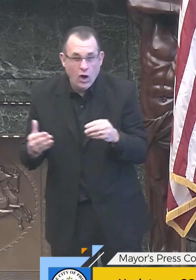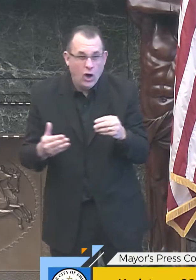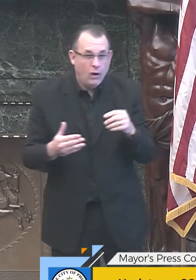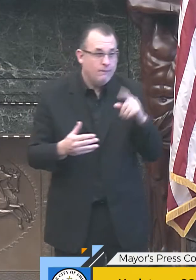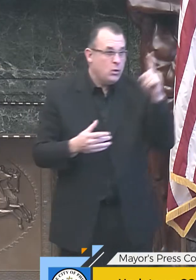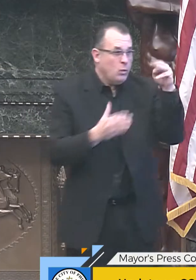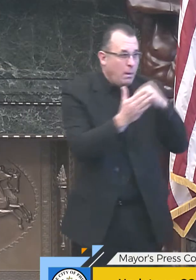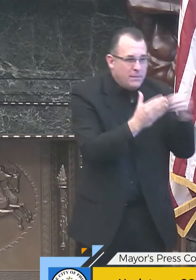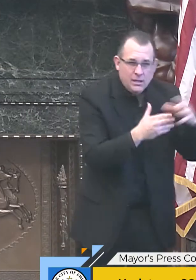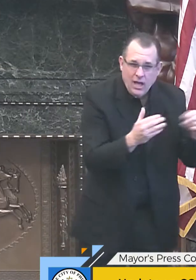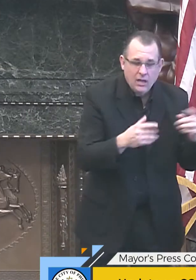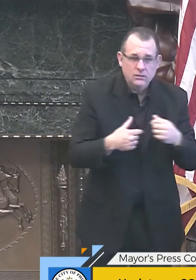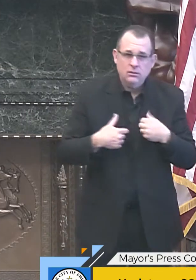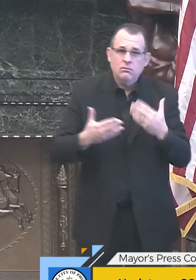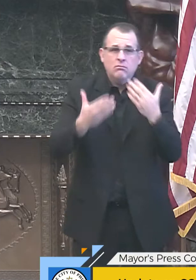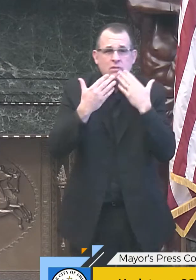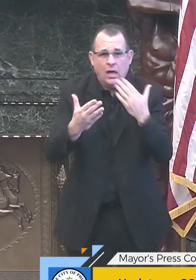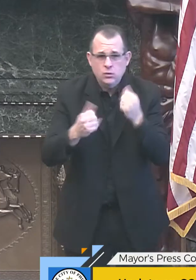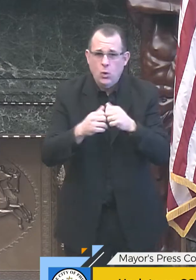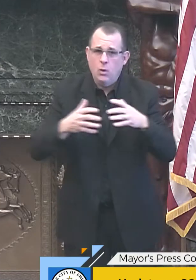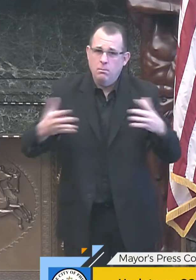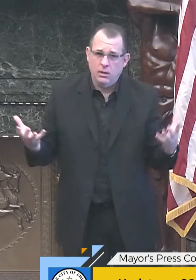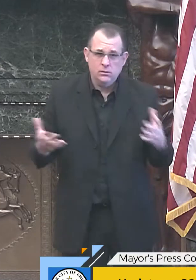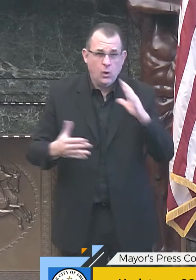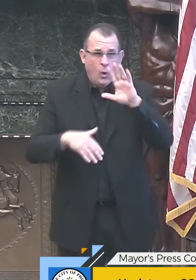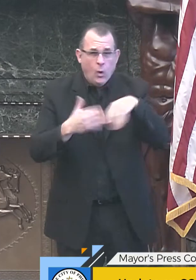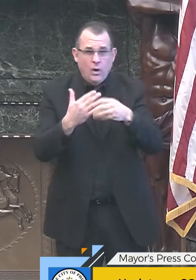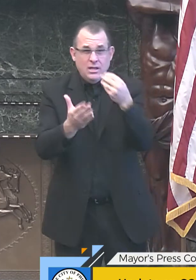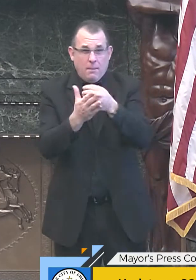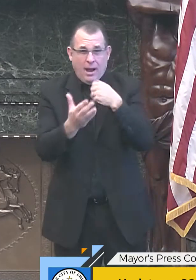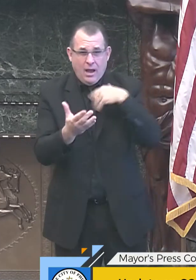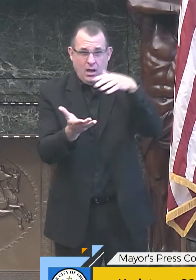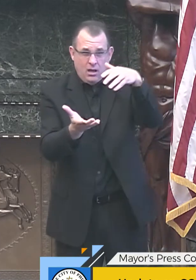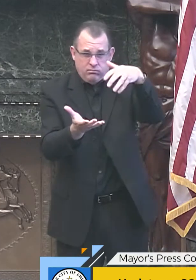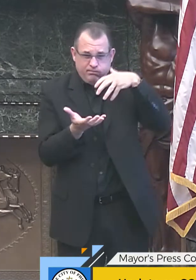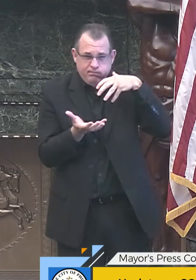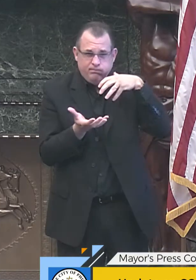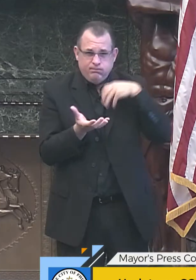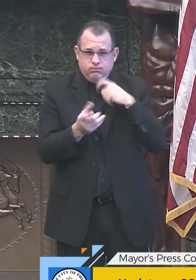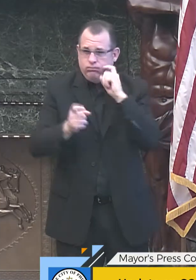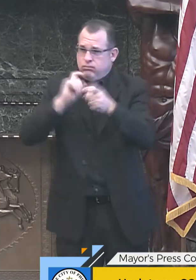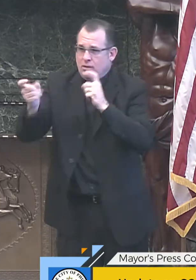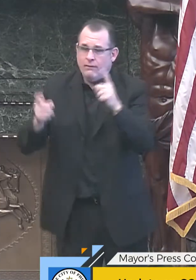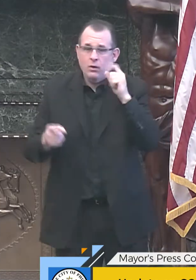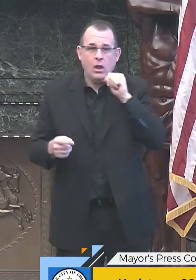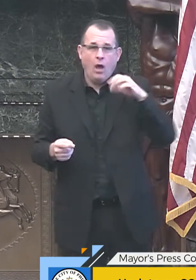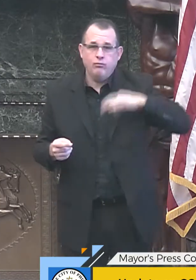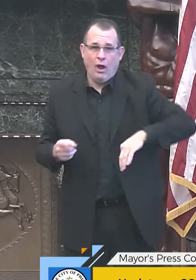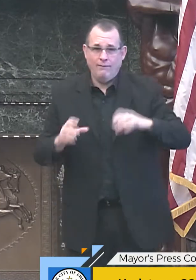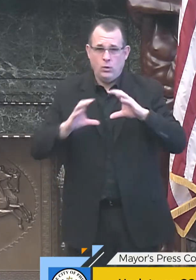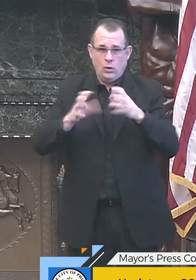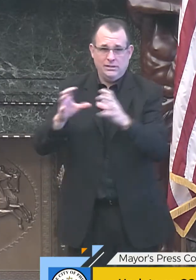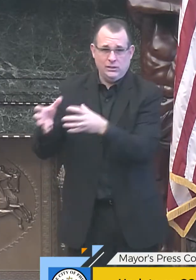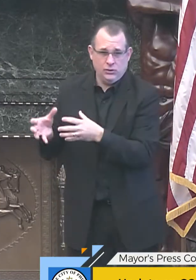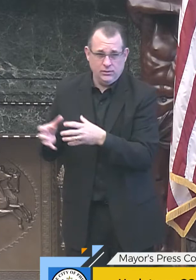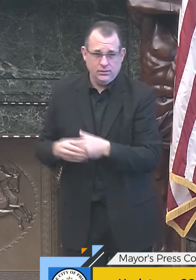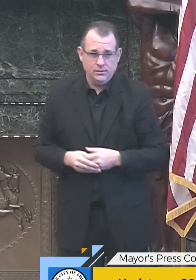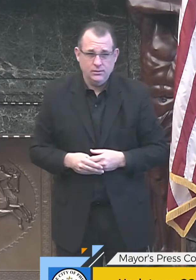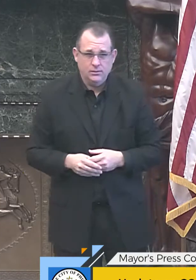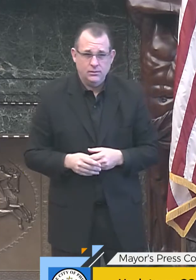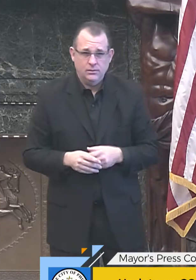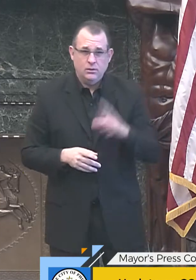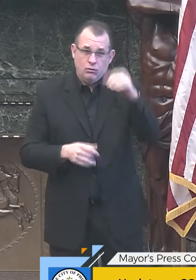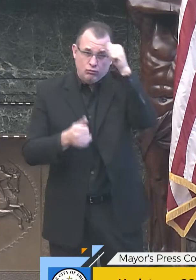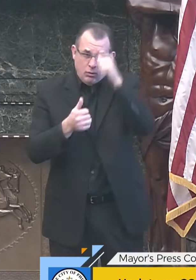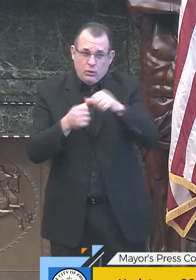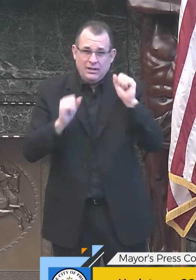trusted nonprofits on the front line of the pandemic whose resources are stretched thin by this challenge. Remember that you can still donate by